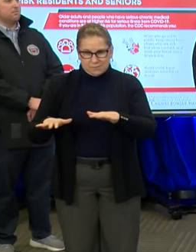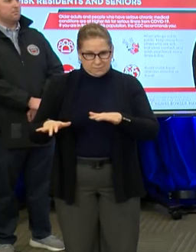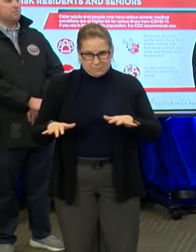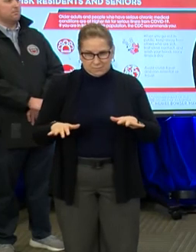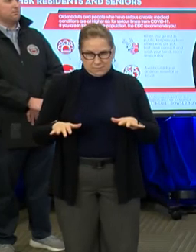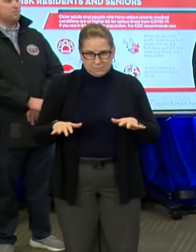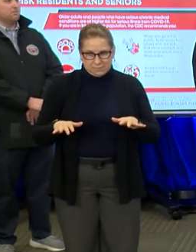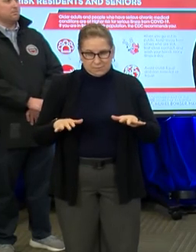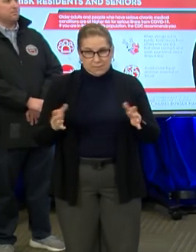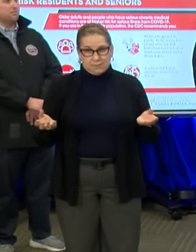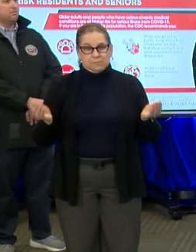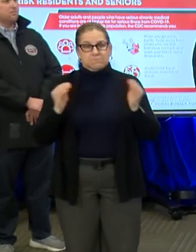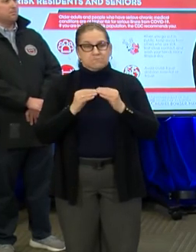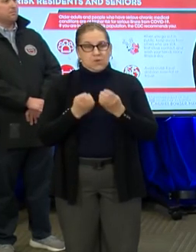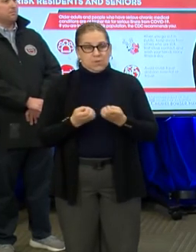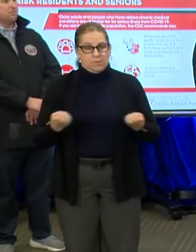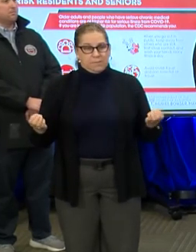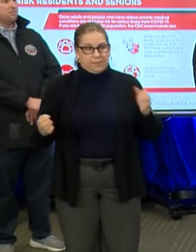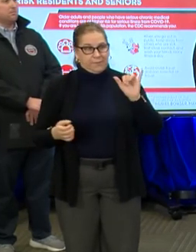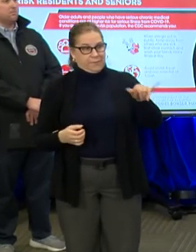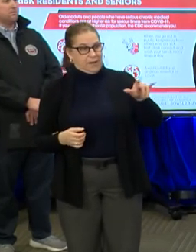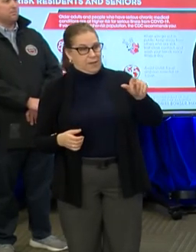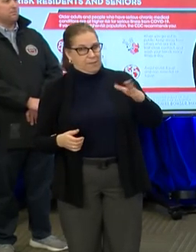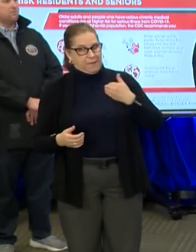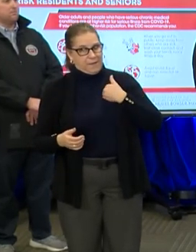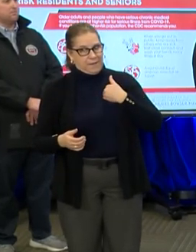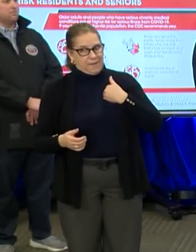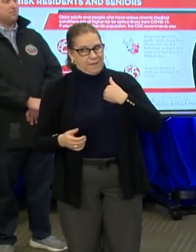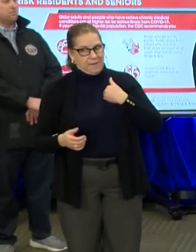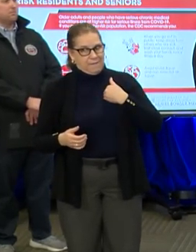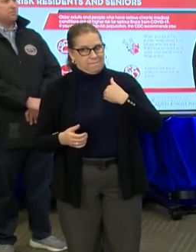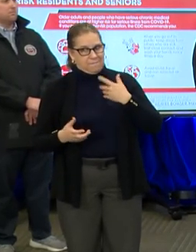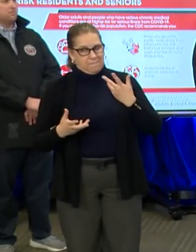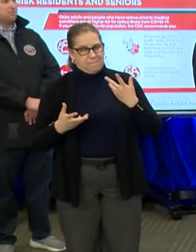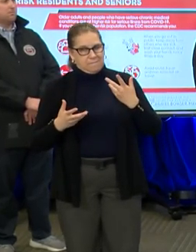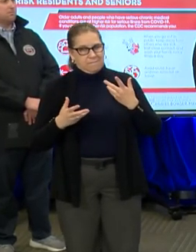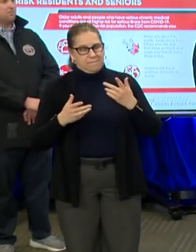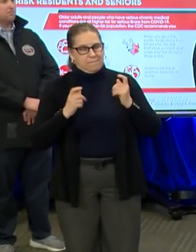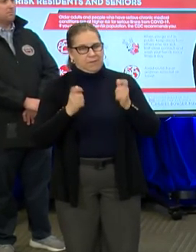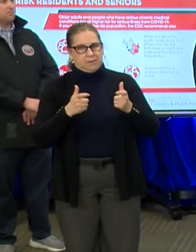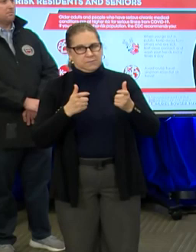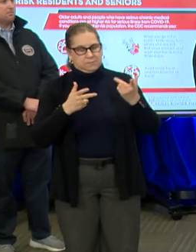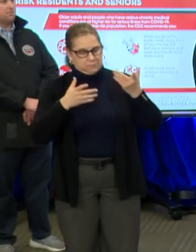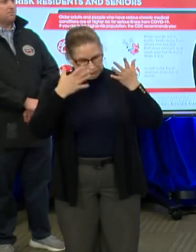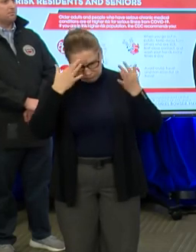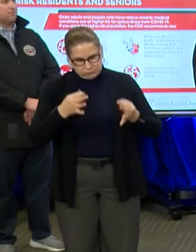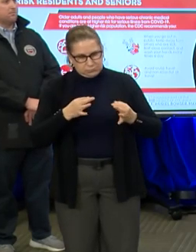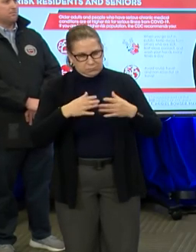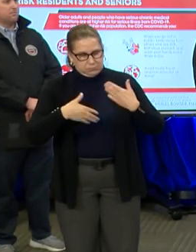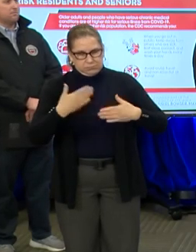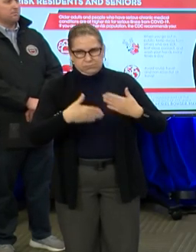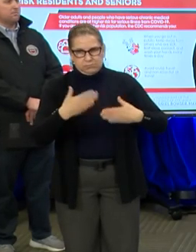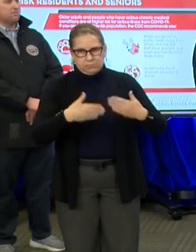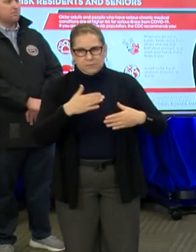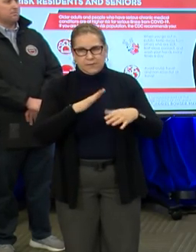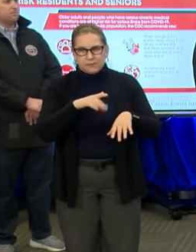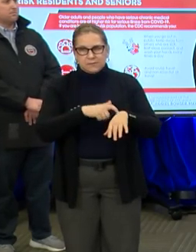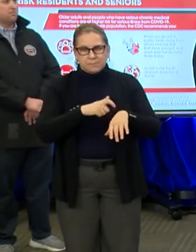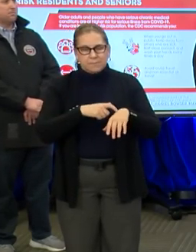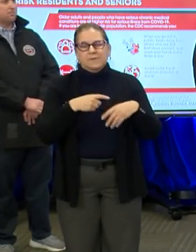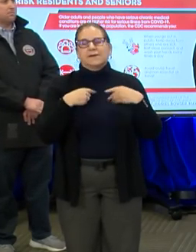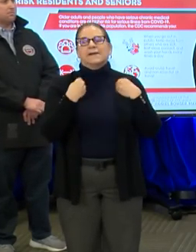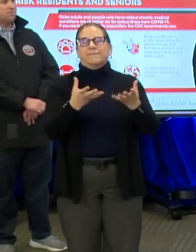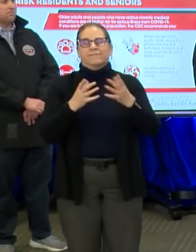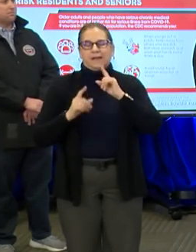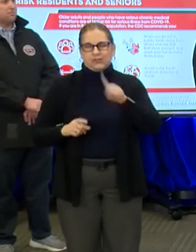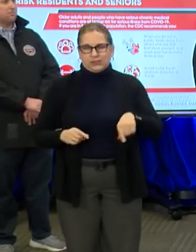types of reagents that they have help to determine their processing time and their turnaround time. The public health lab now